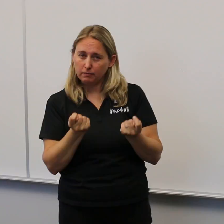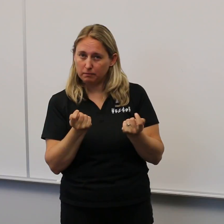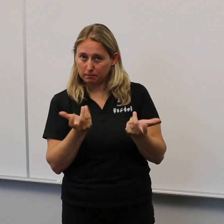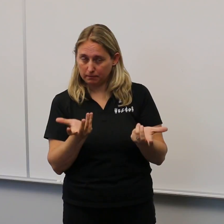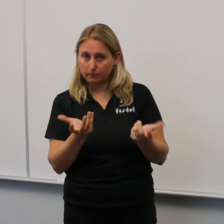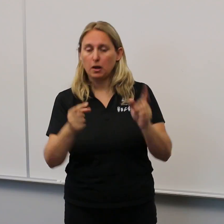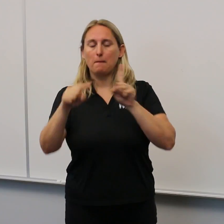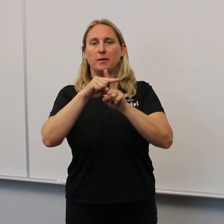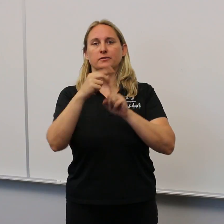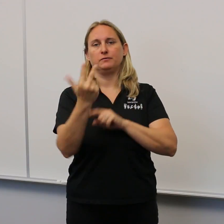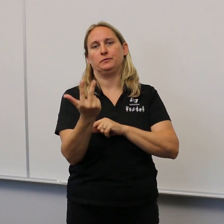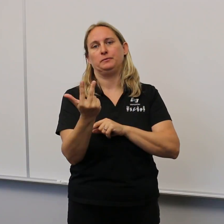positive 3.